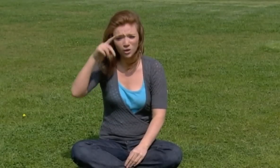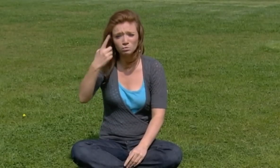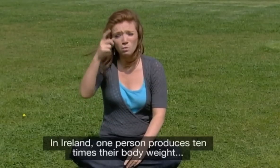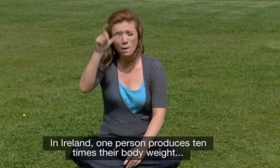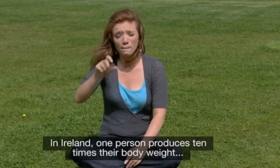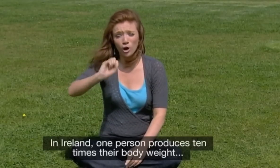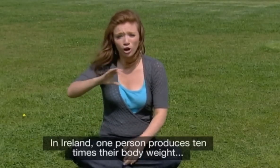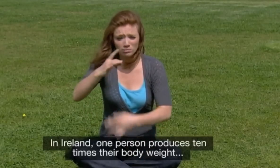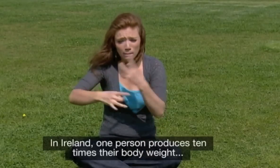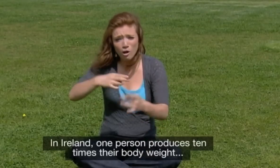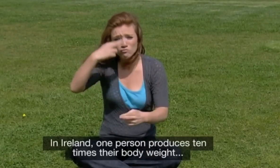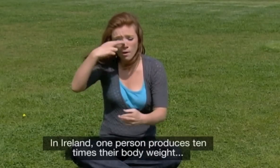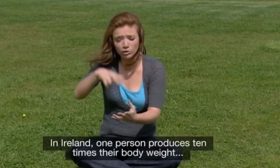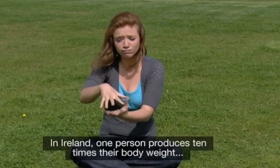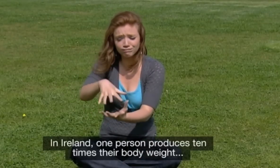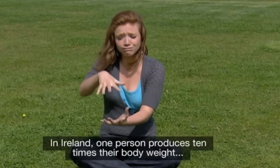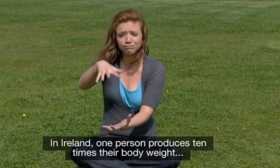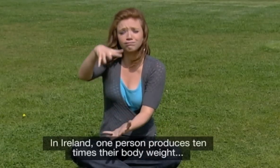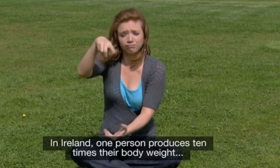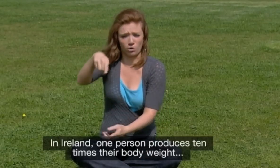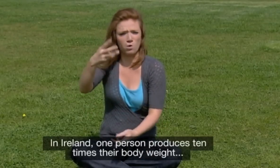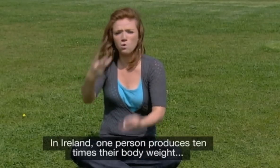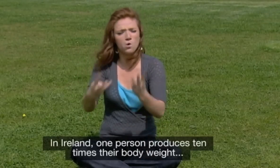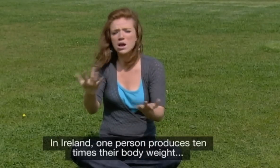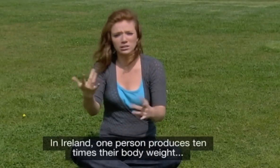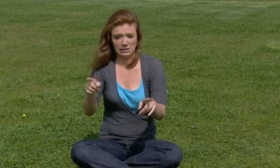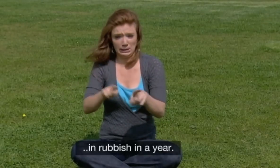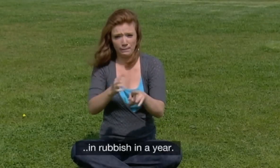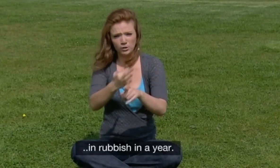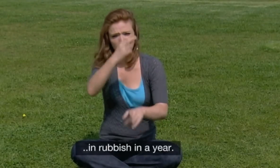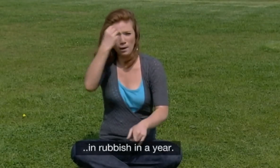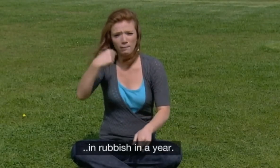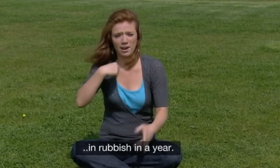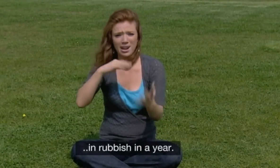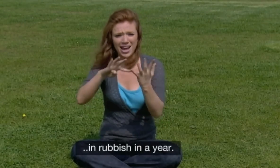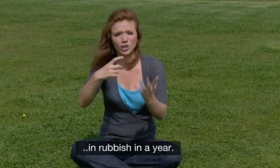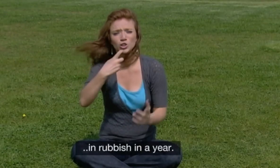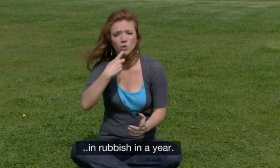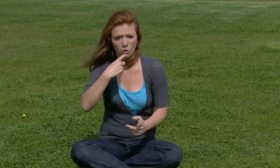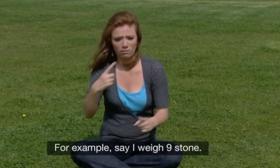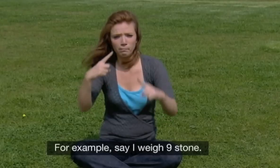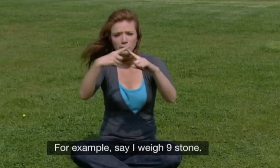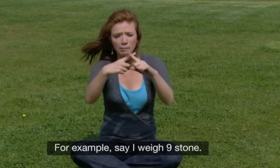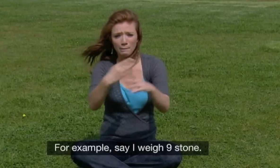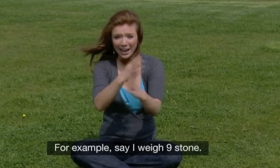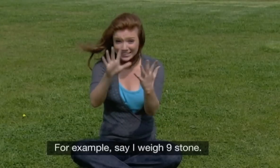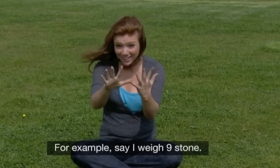In Ireland, one person produces 10 times their body weight in rubbish in a year. For example, say I weigh